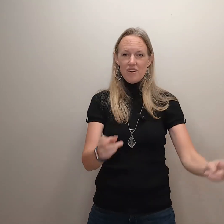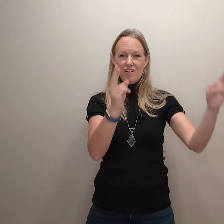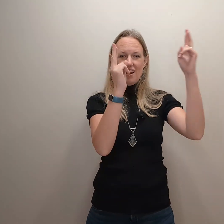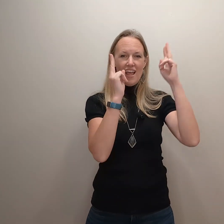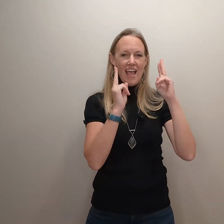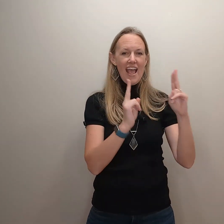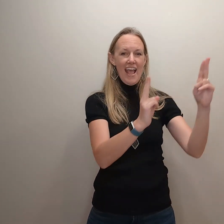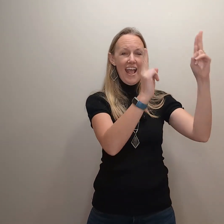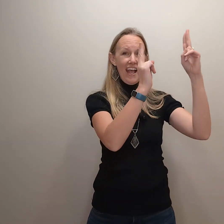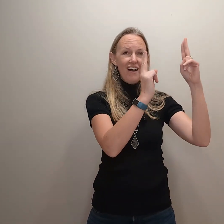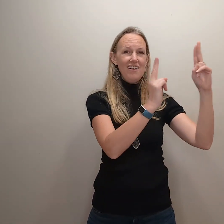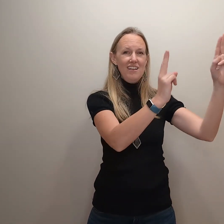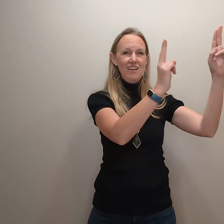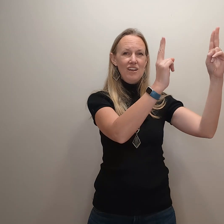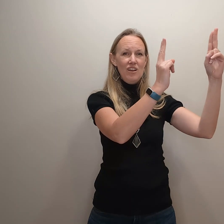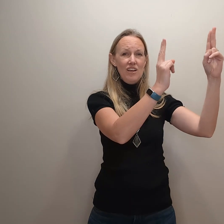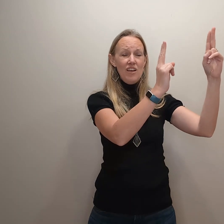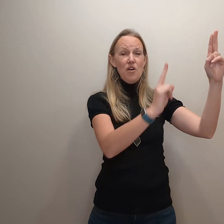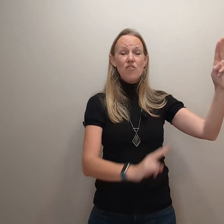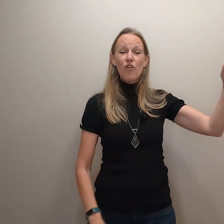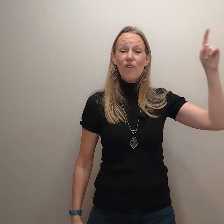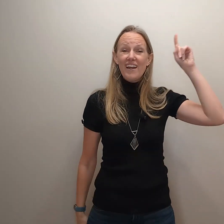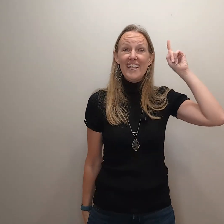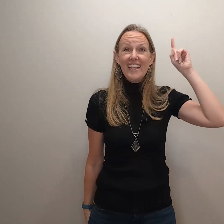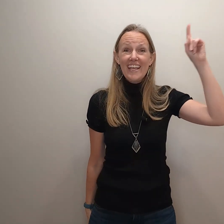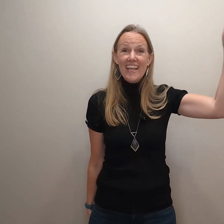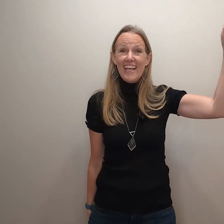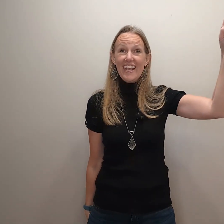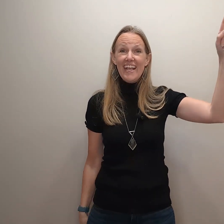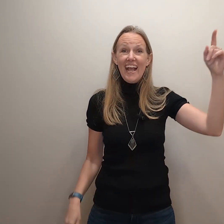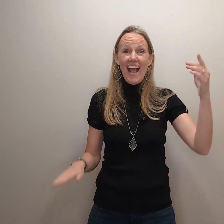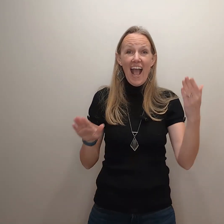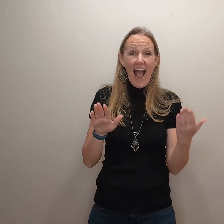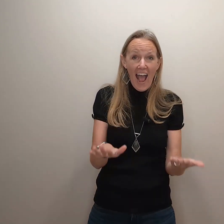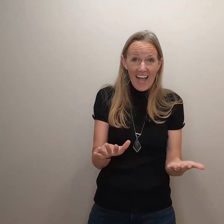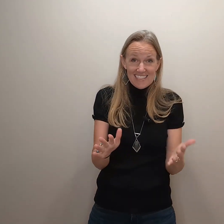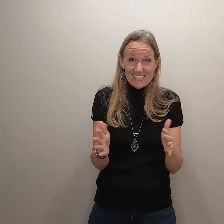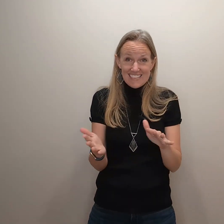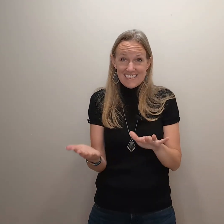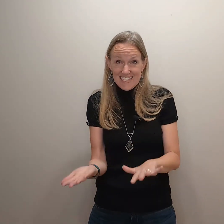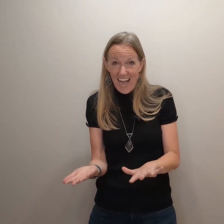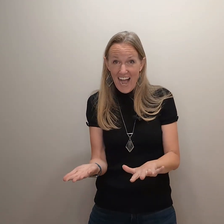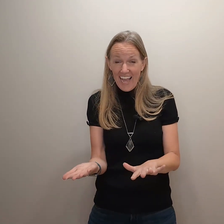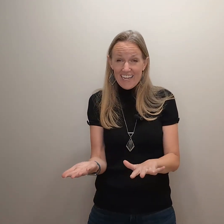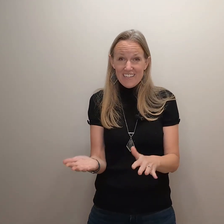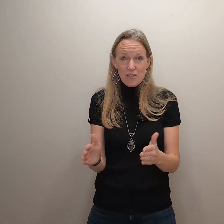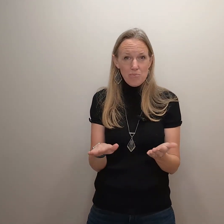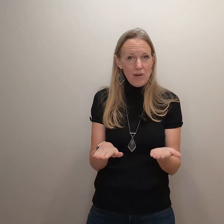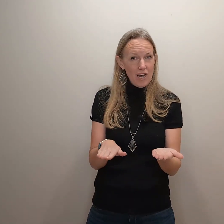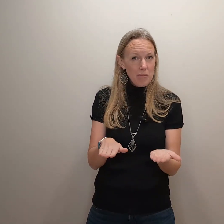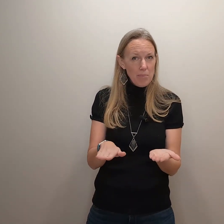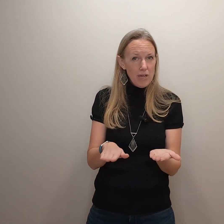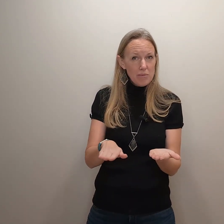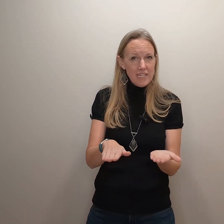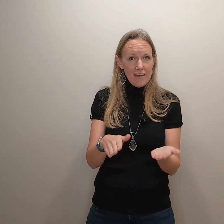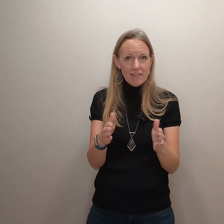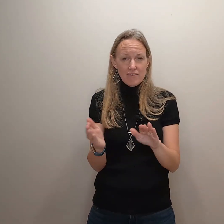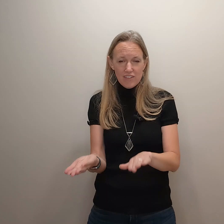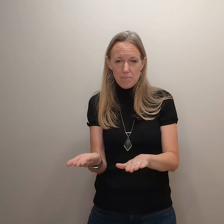Redeemer, hail, for he has died. Palm up, palm down, and flip